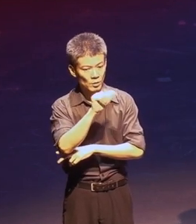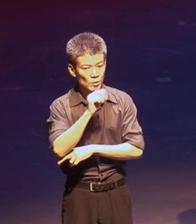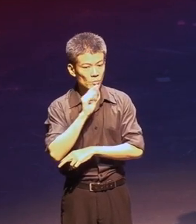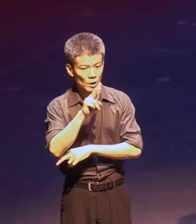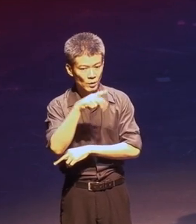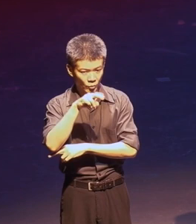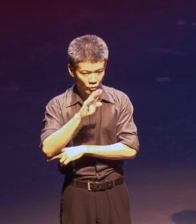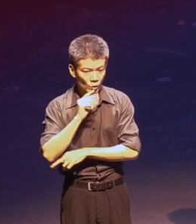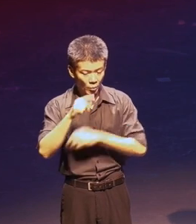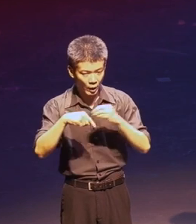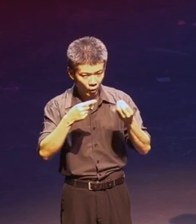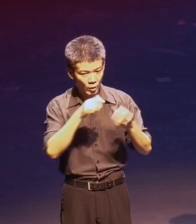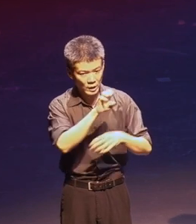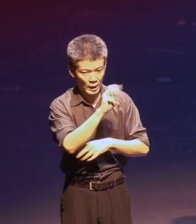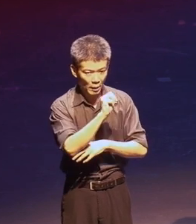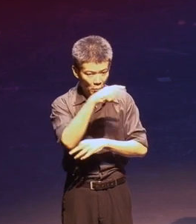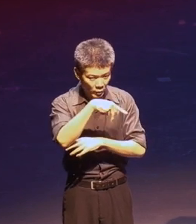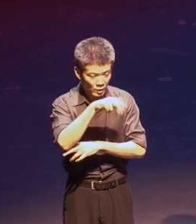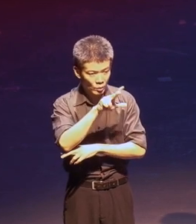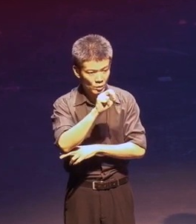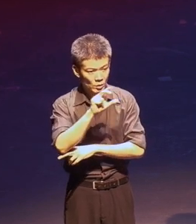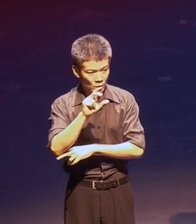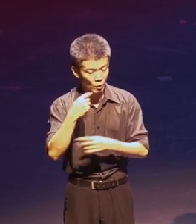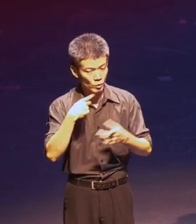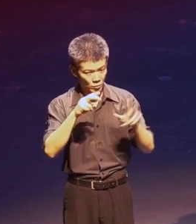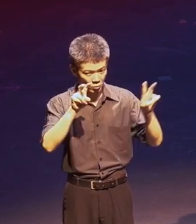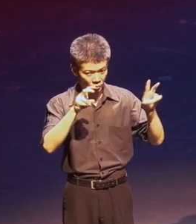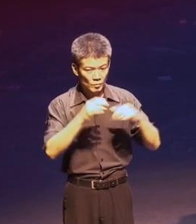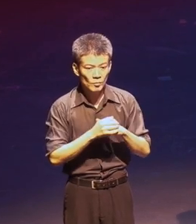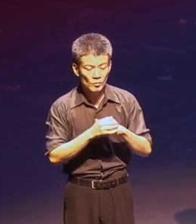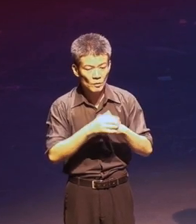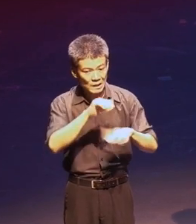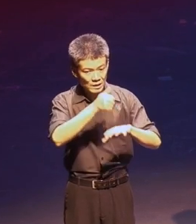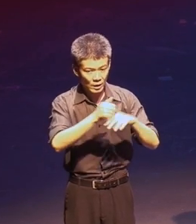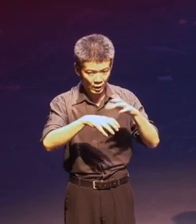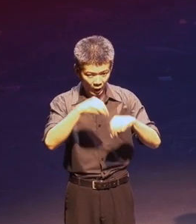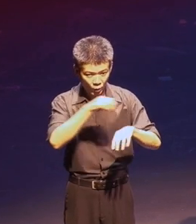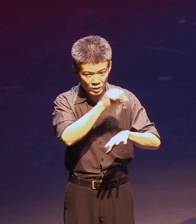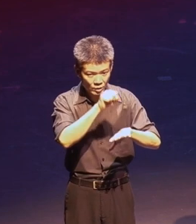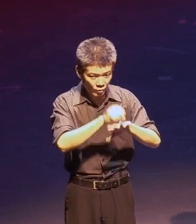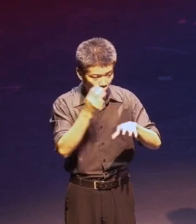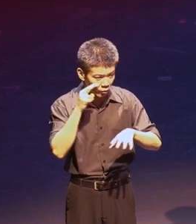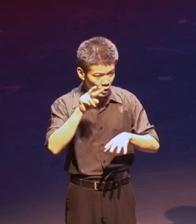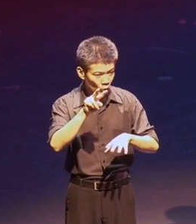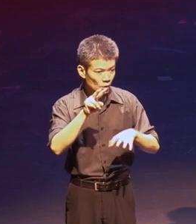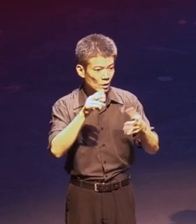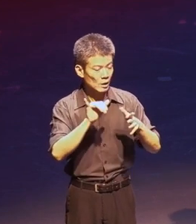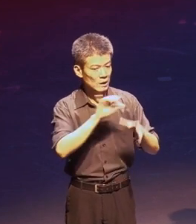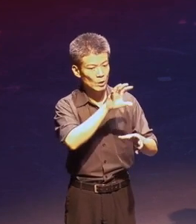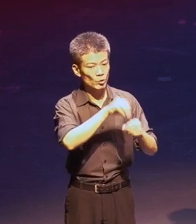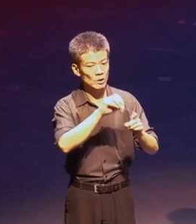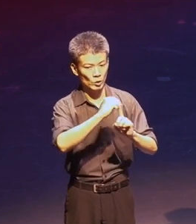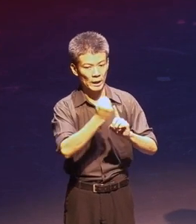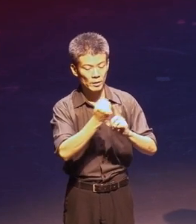of Prof, has talked about, or EMP 2030 as we call, sets out Singapore's vision as an